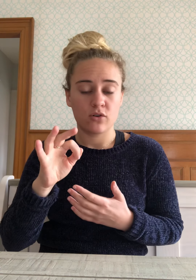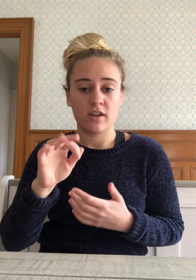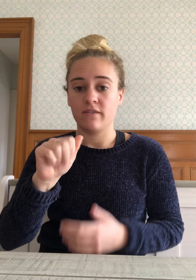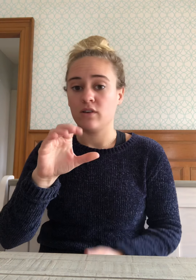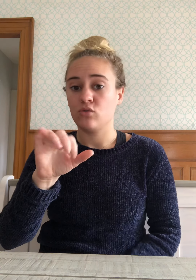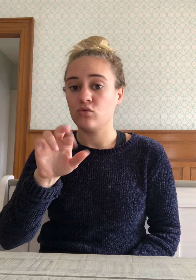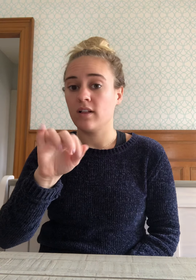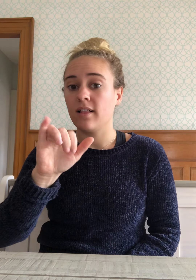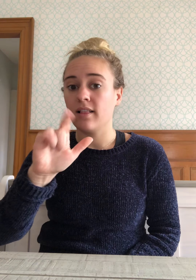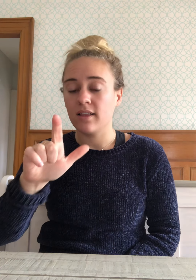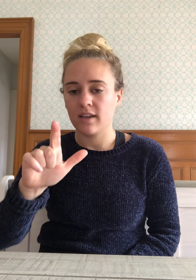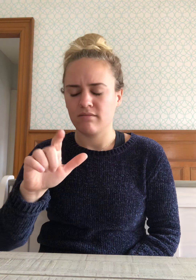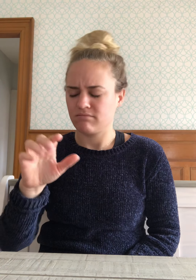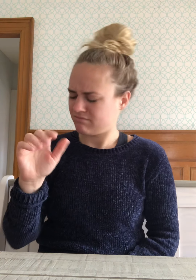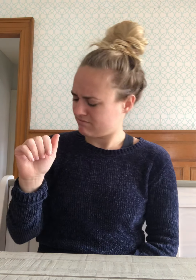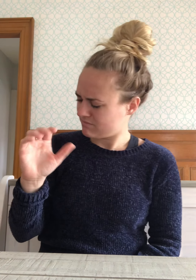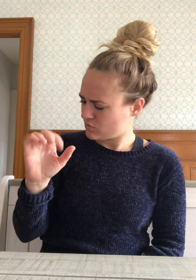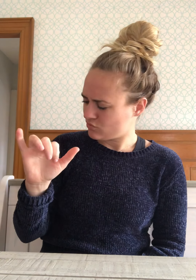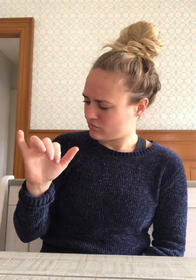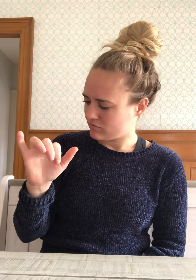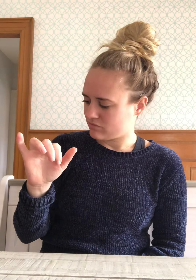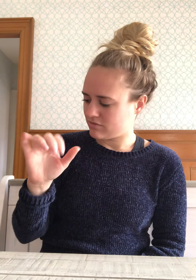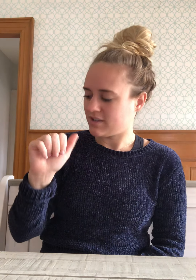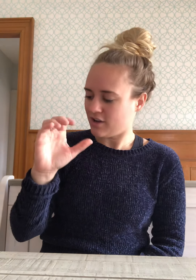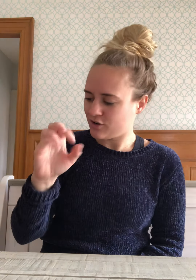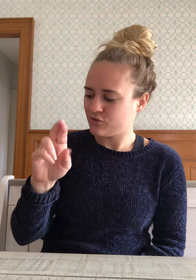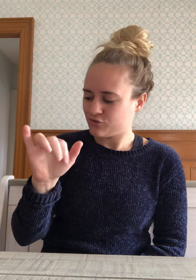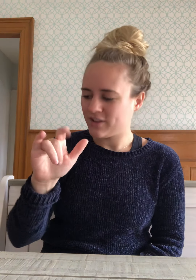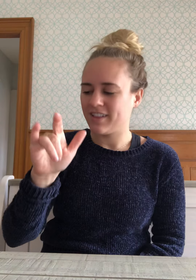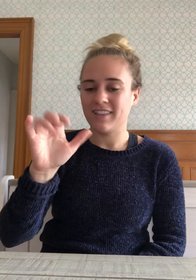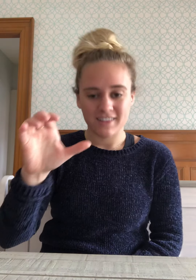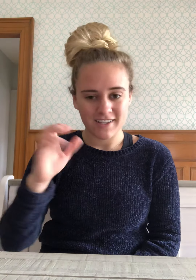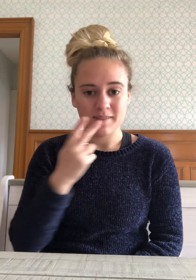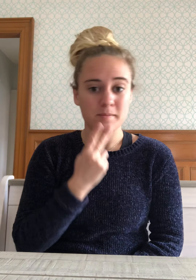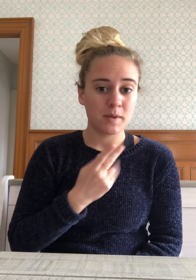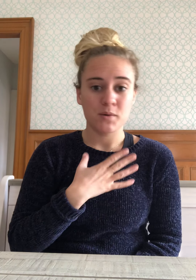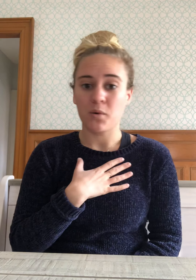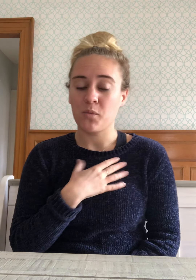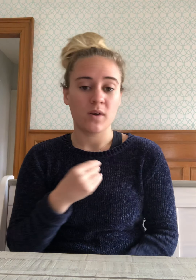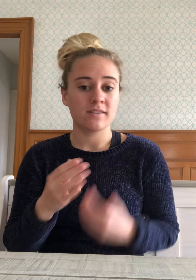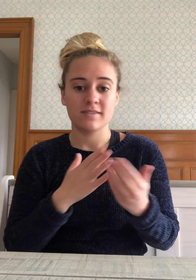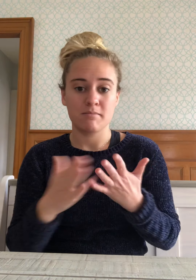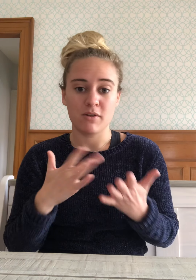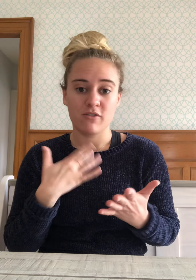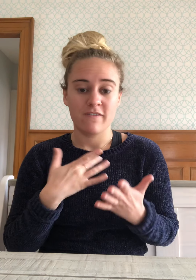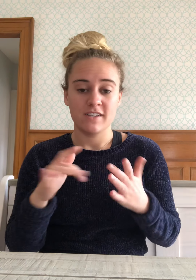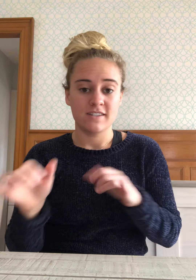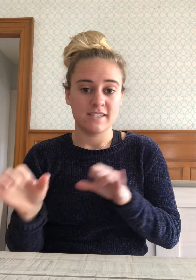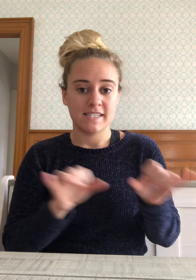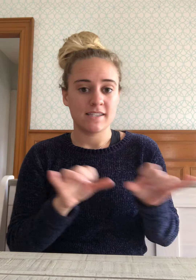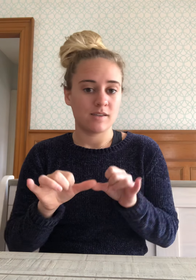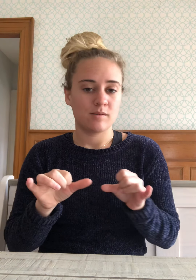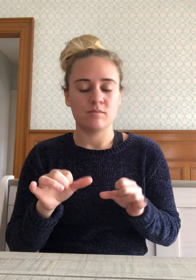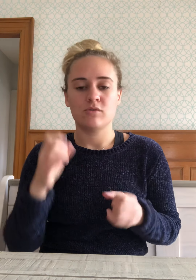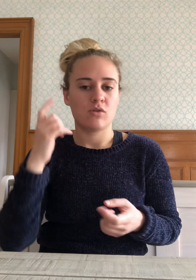white. So check everywhere, including the denture bases, for areas where you can catch the cheek. You want about